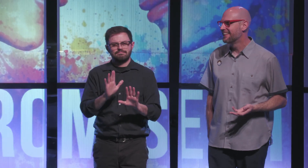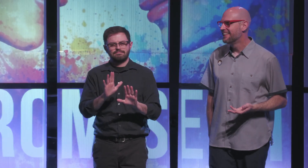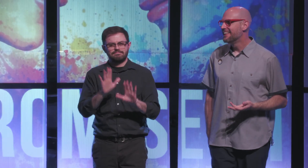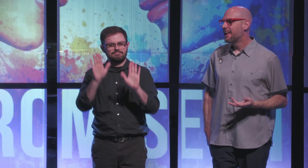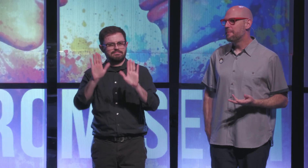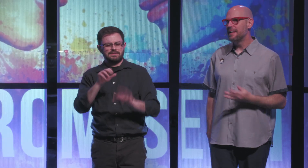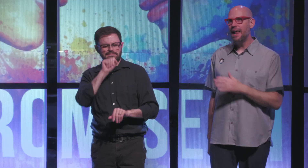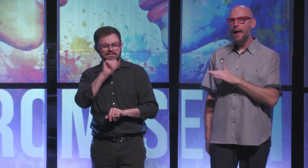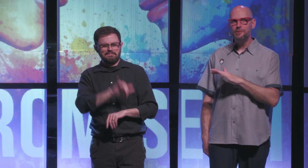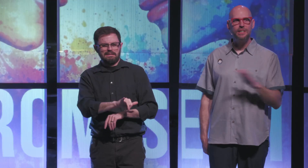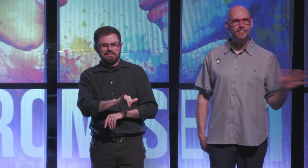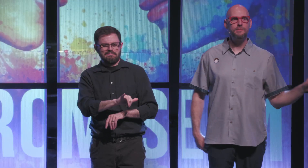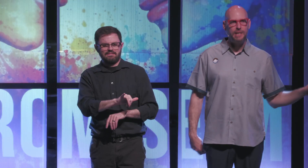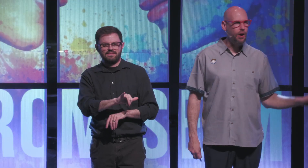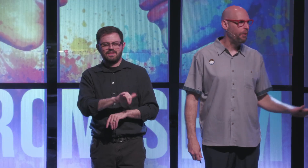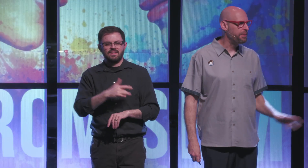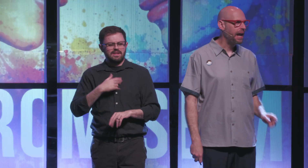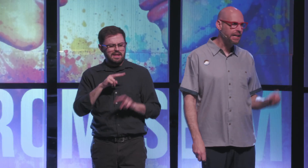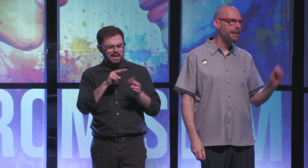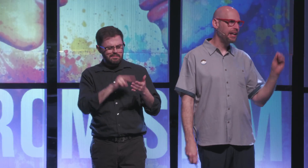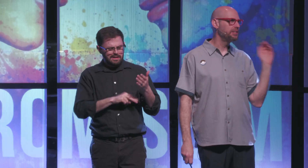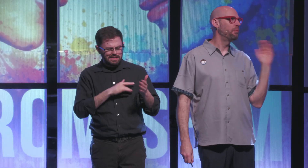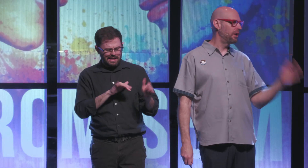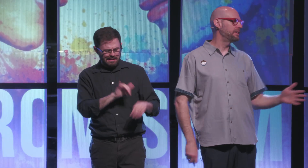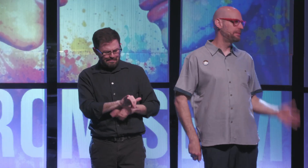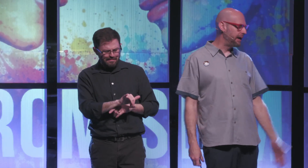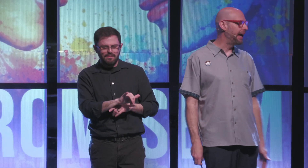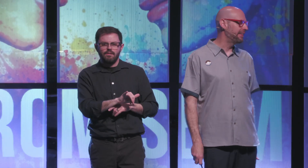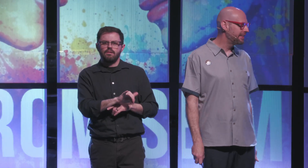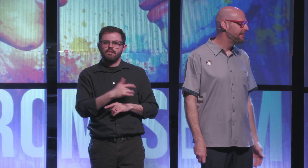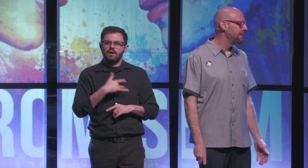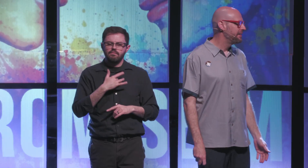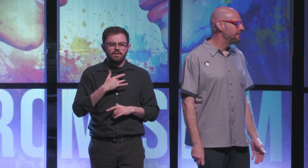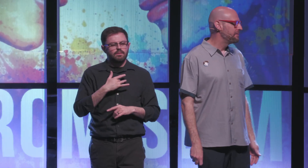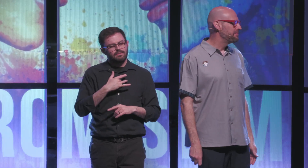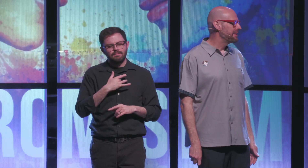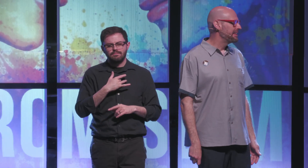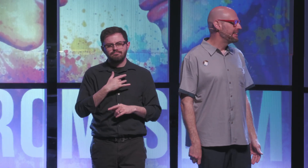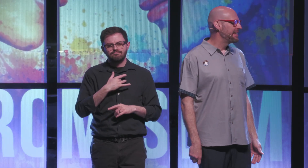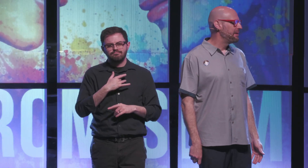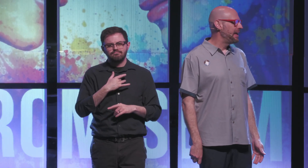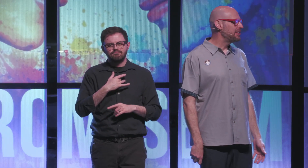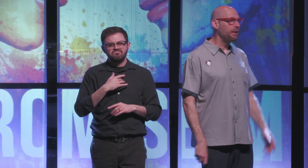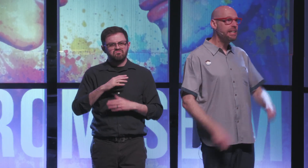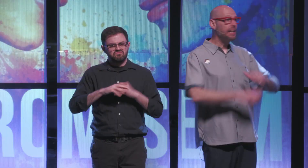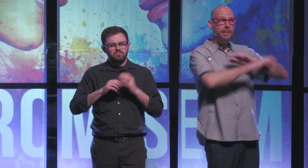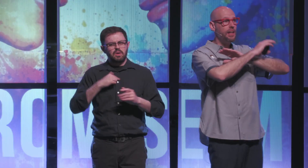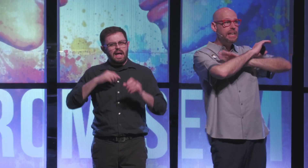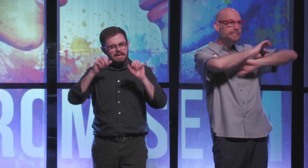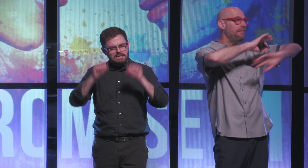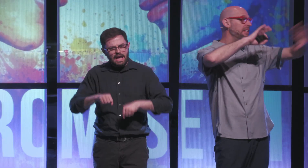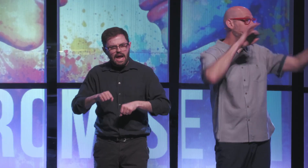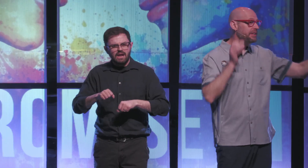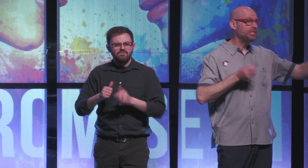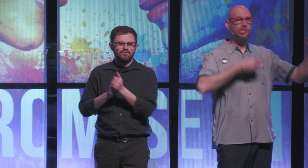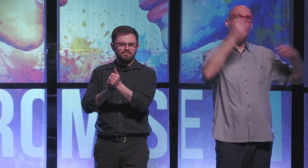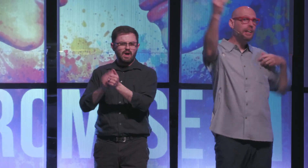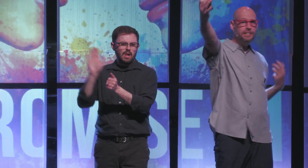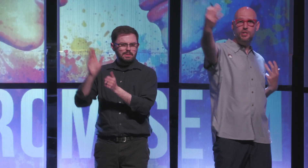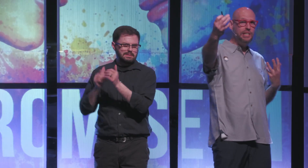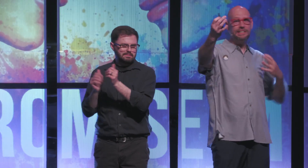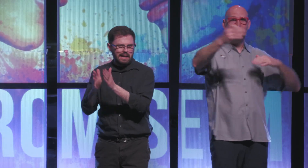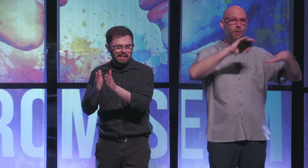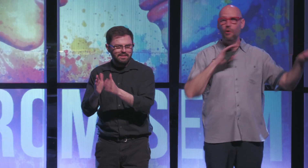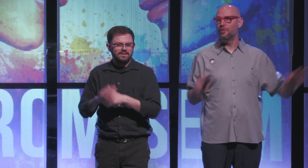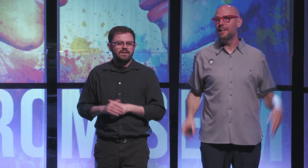that. I mean, that absolutely gives me hope that I can actually walk this path. So he's having this vision,